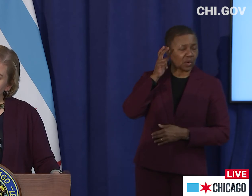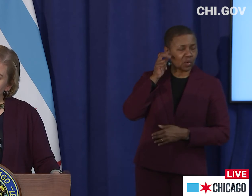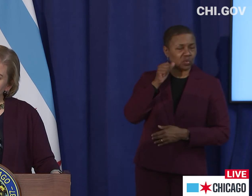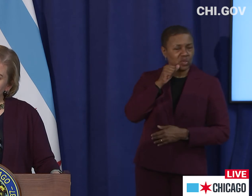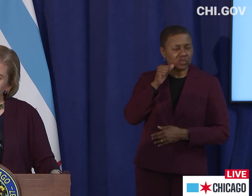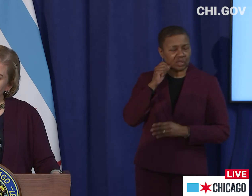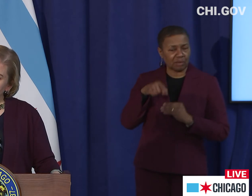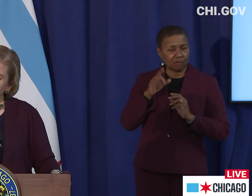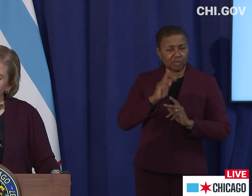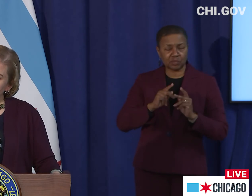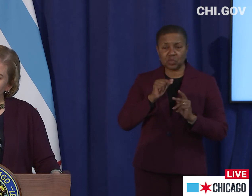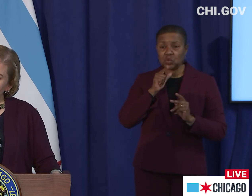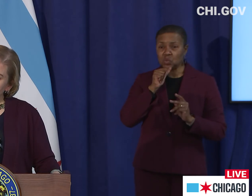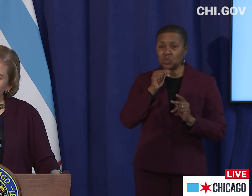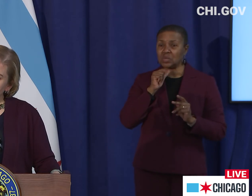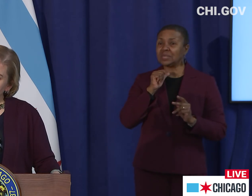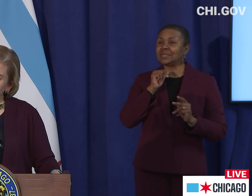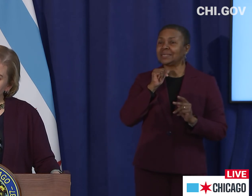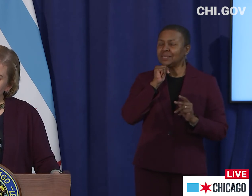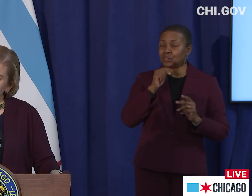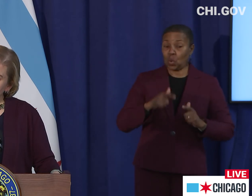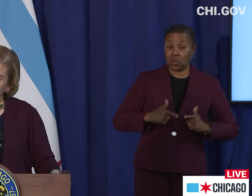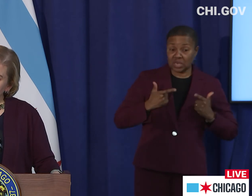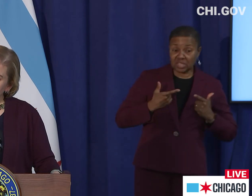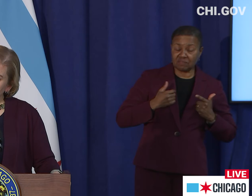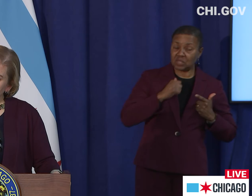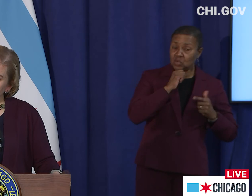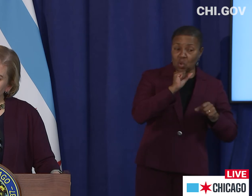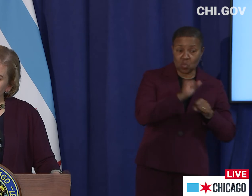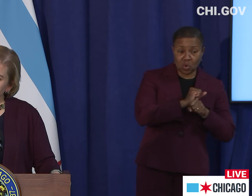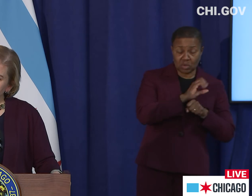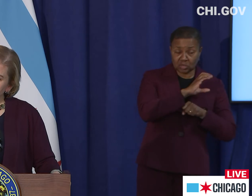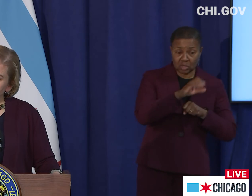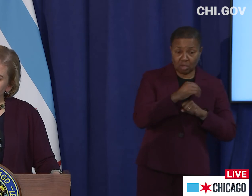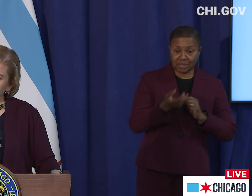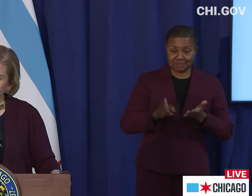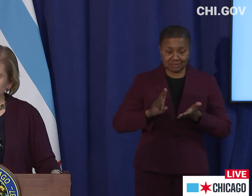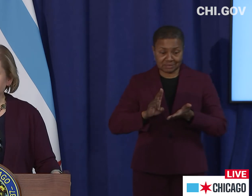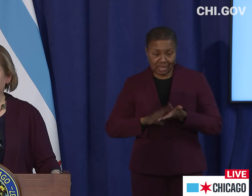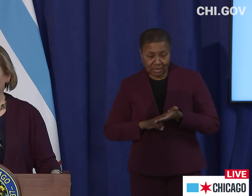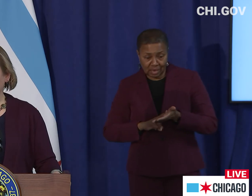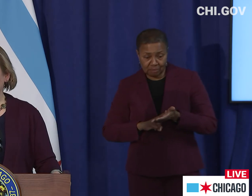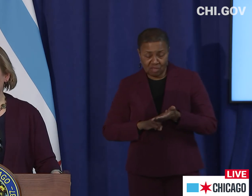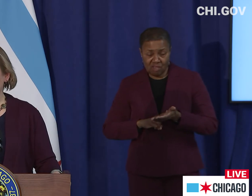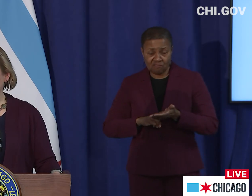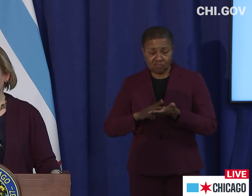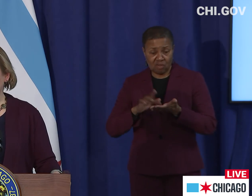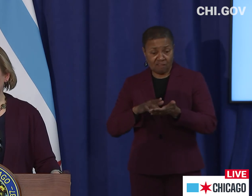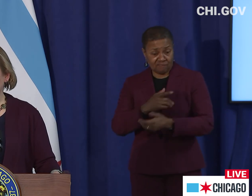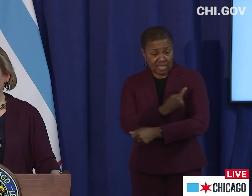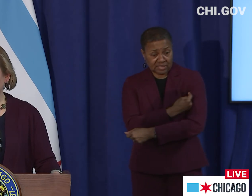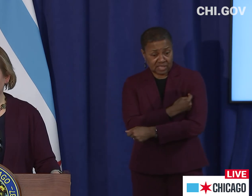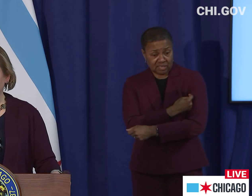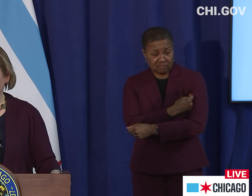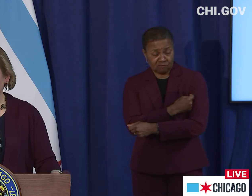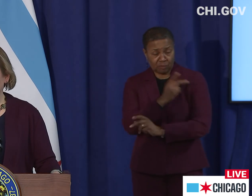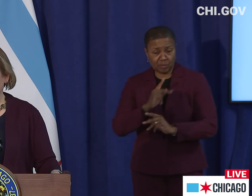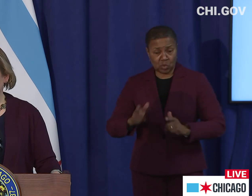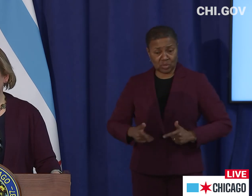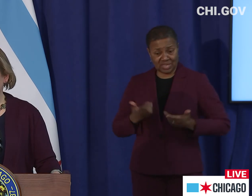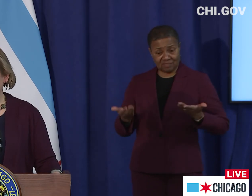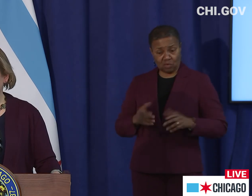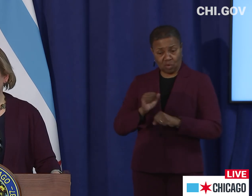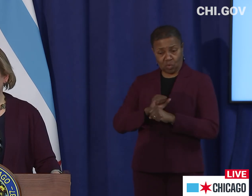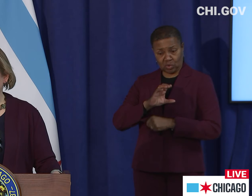yesterday about people who don't live or work in Chicago signing up for vaccines meant for people who live and work in the city.